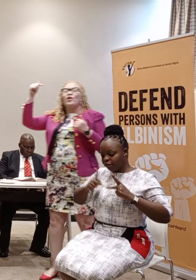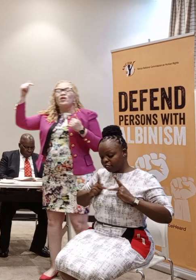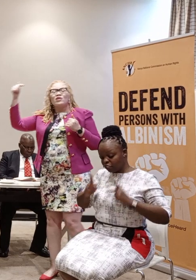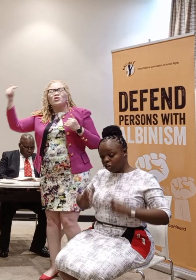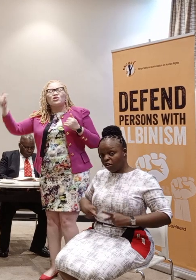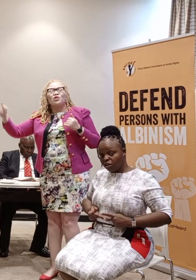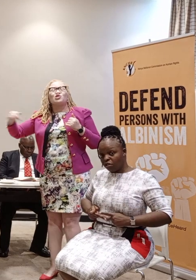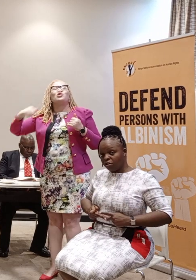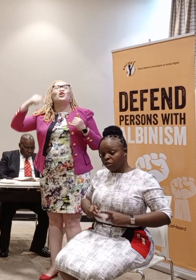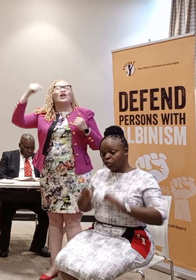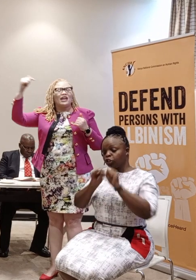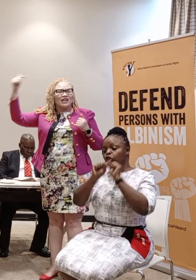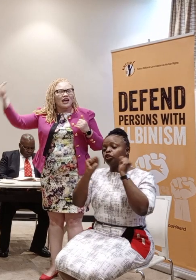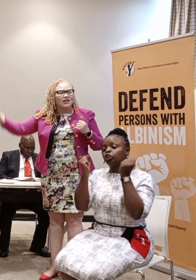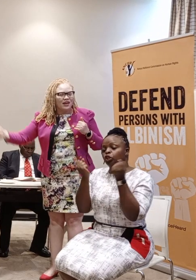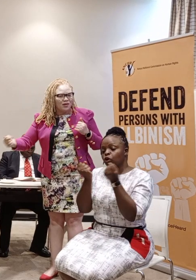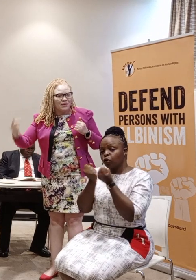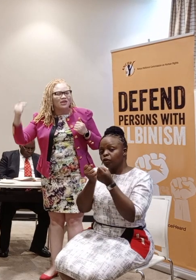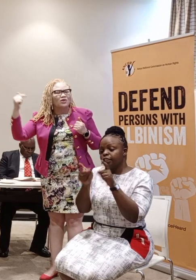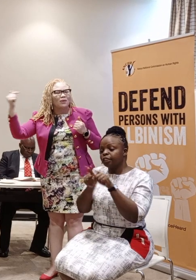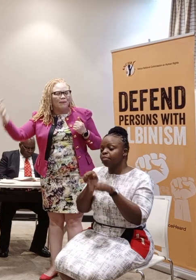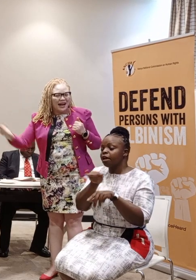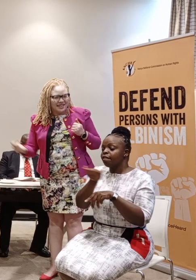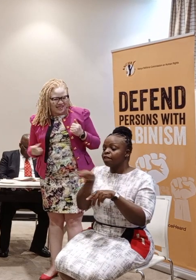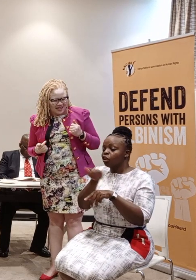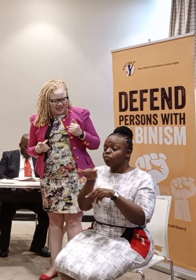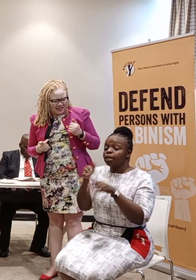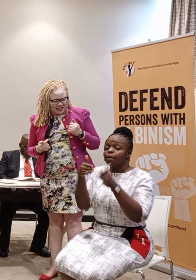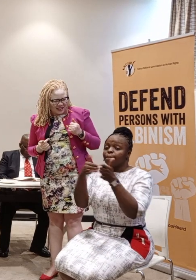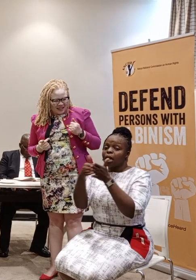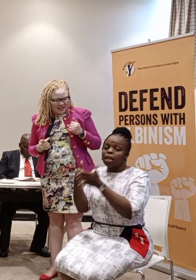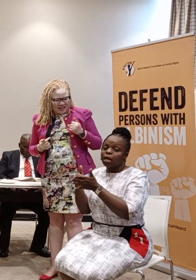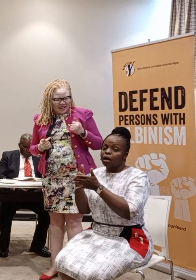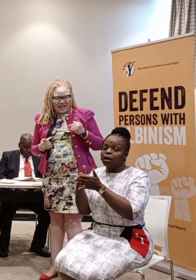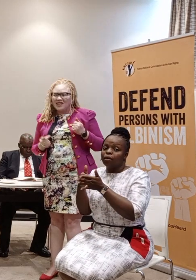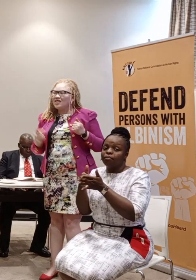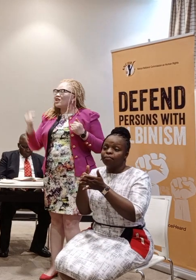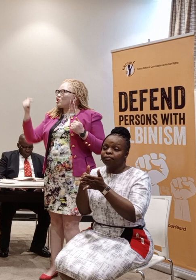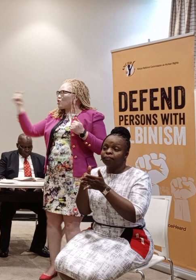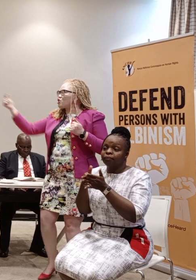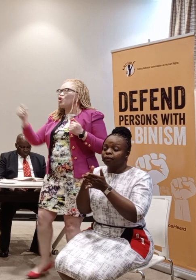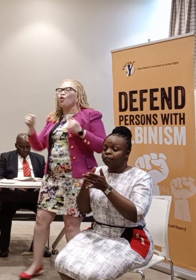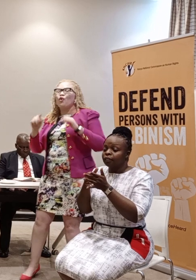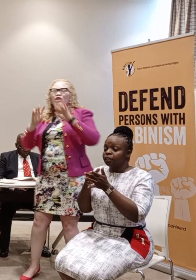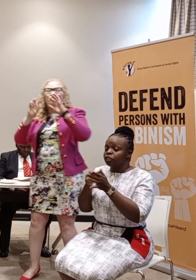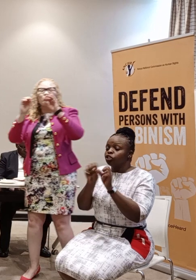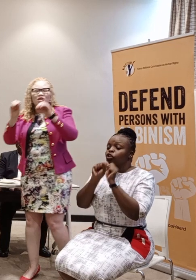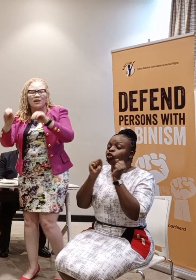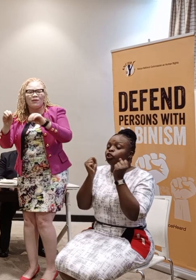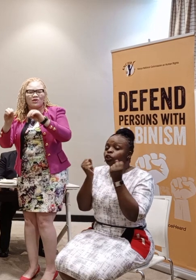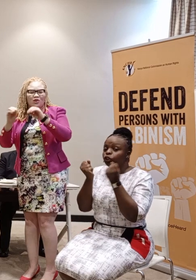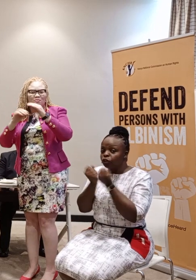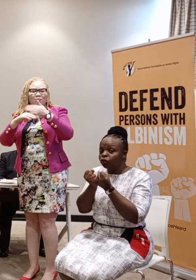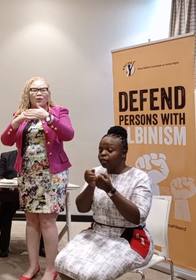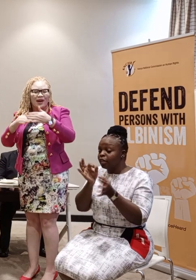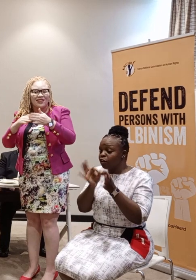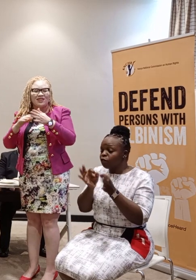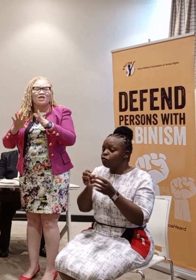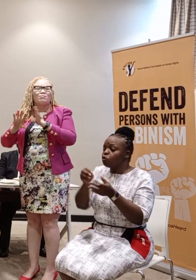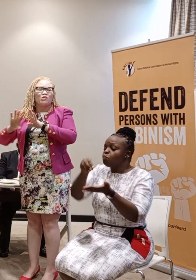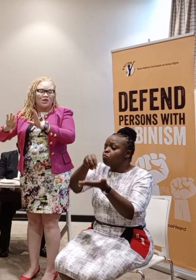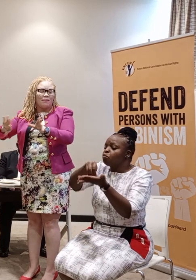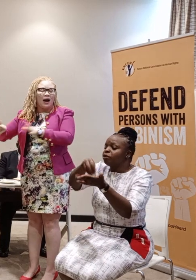physical, social, and environmental barriers. And here, social, when you put labels on people